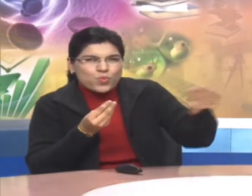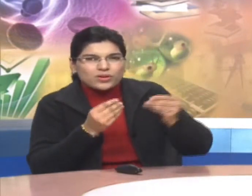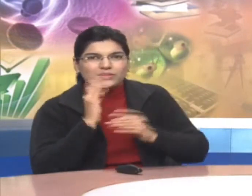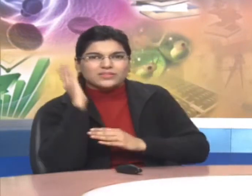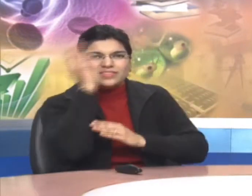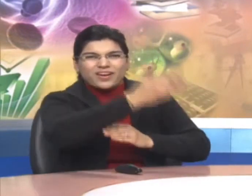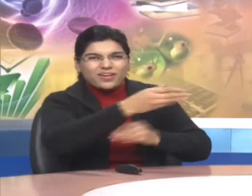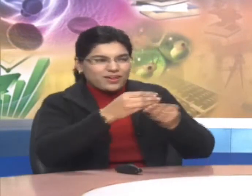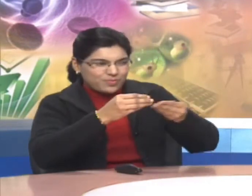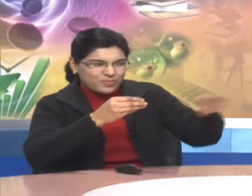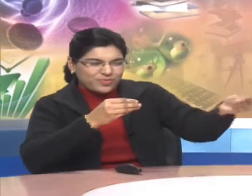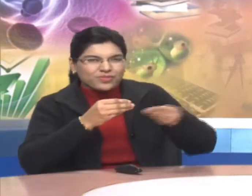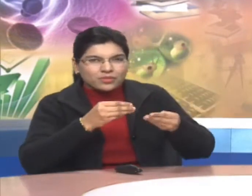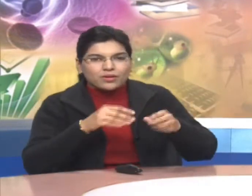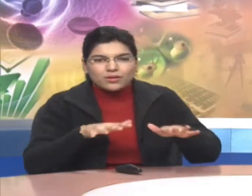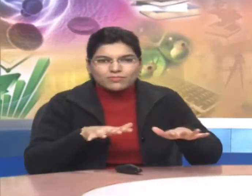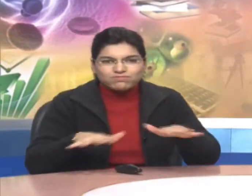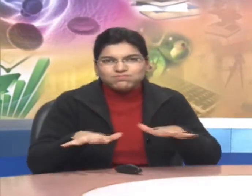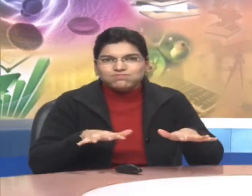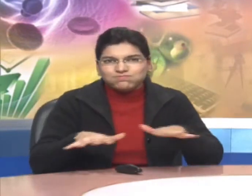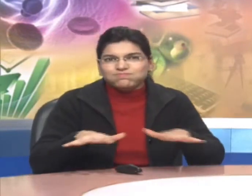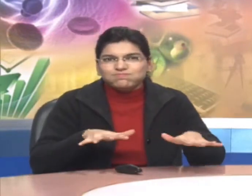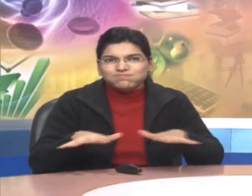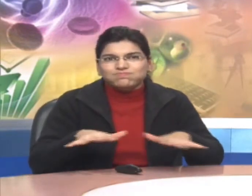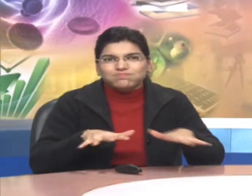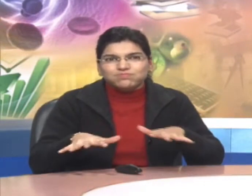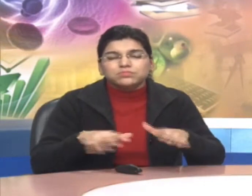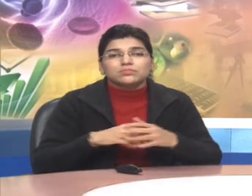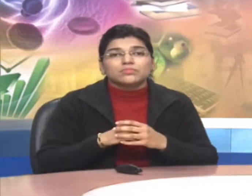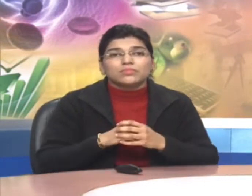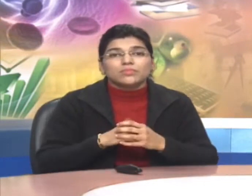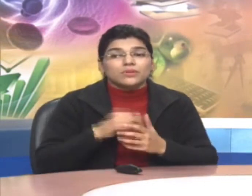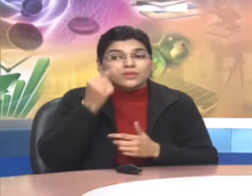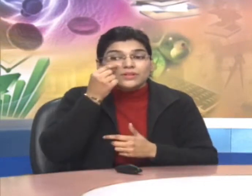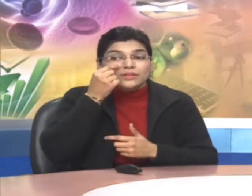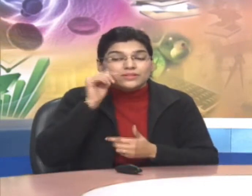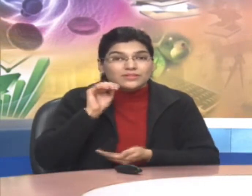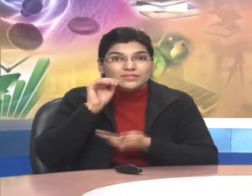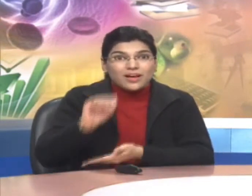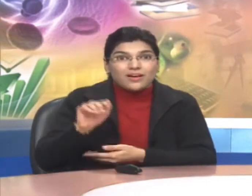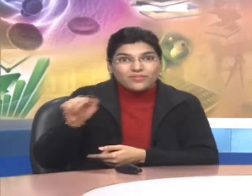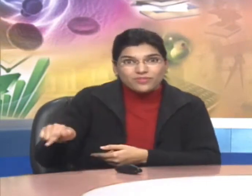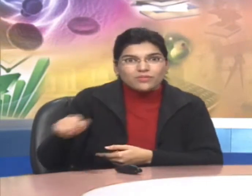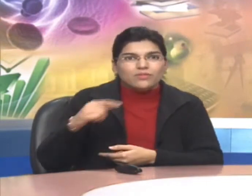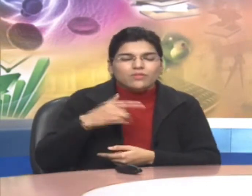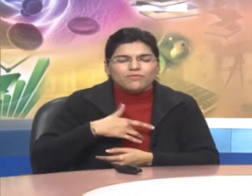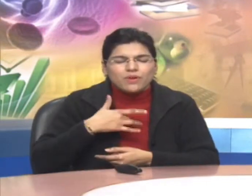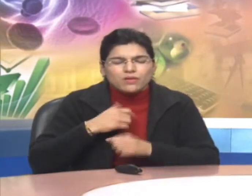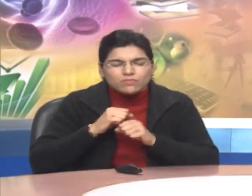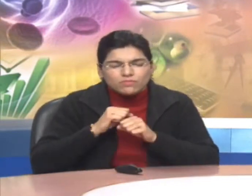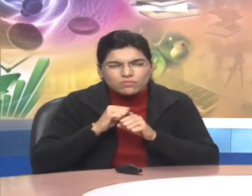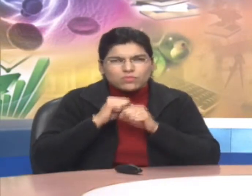train, and a low, distant rumble woke the